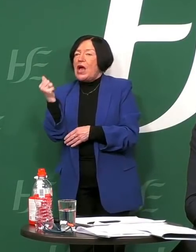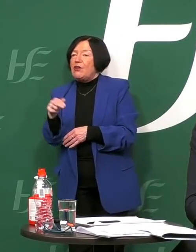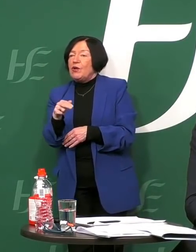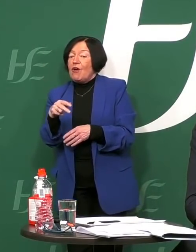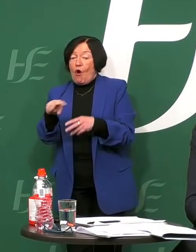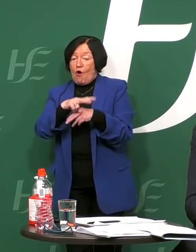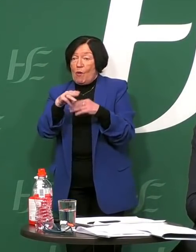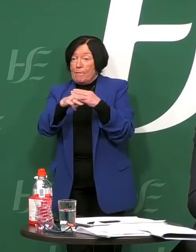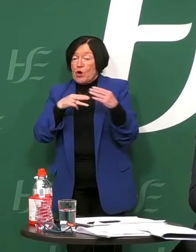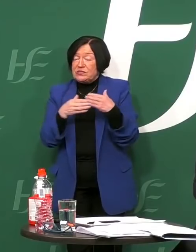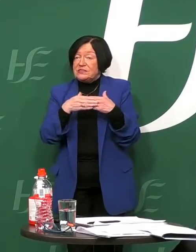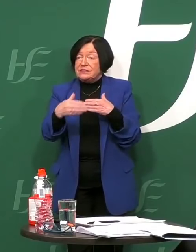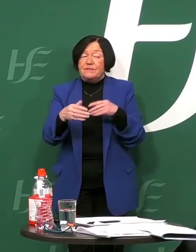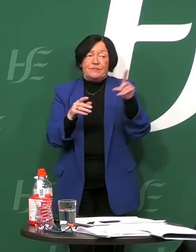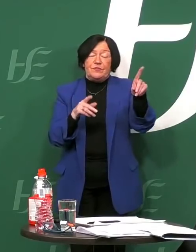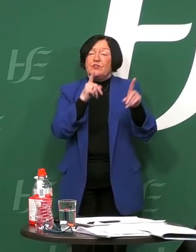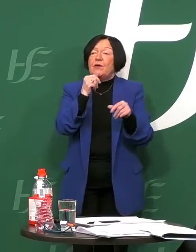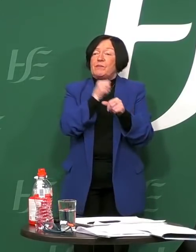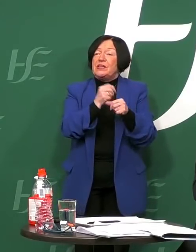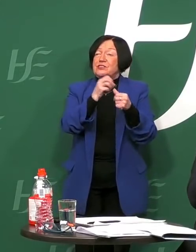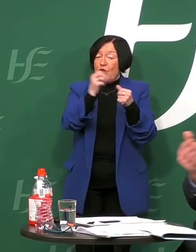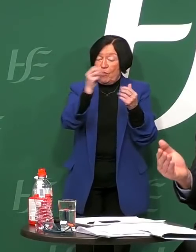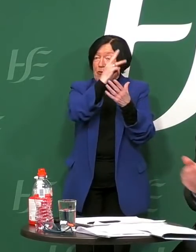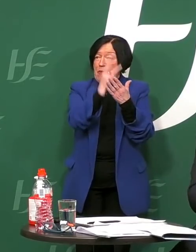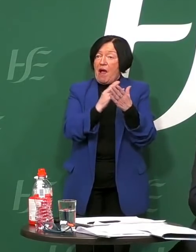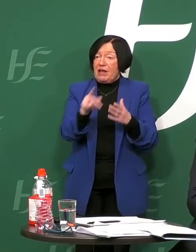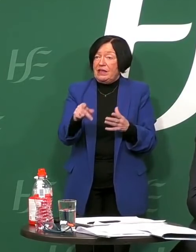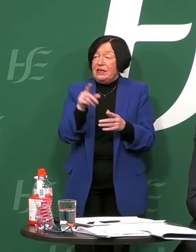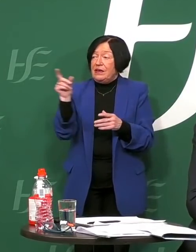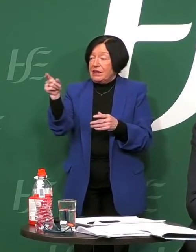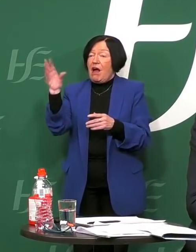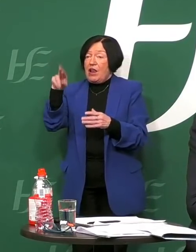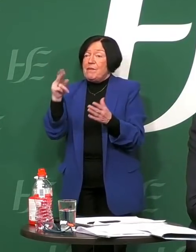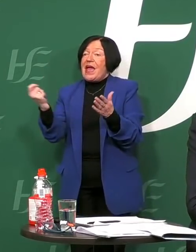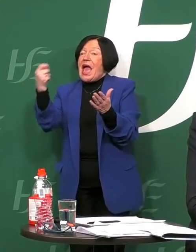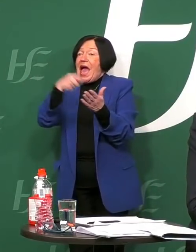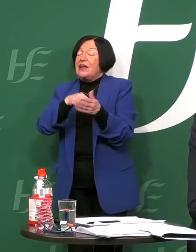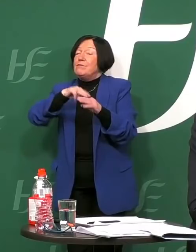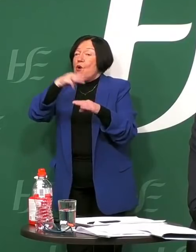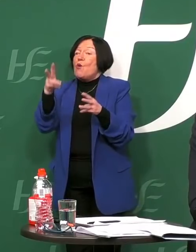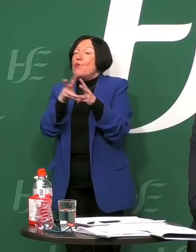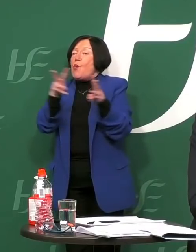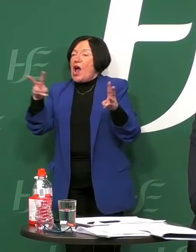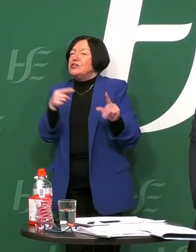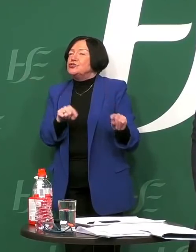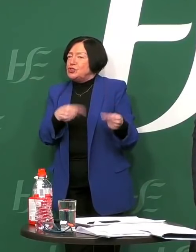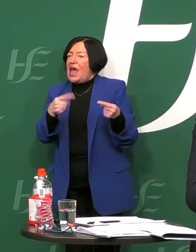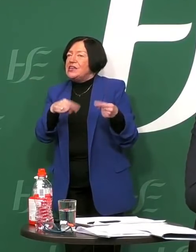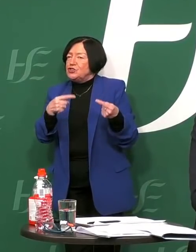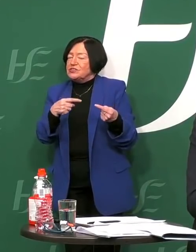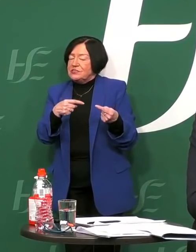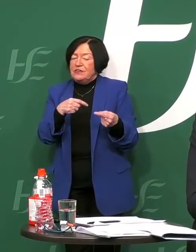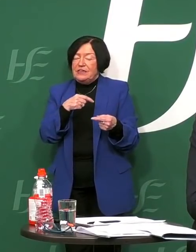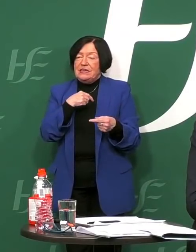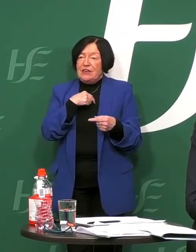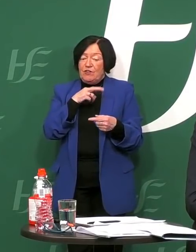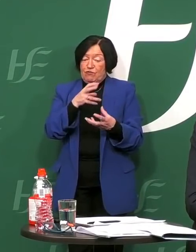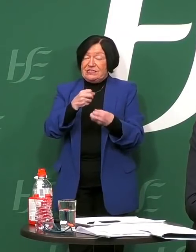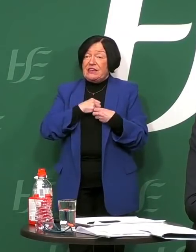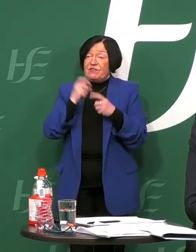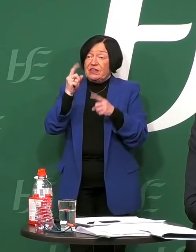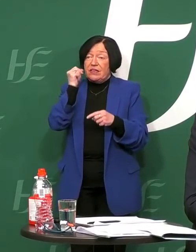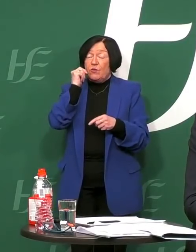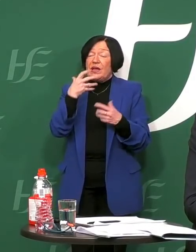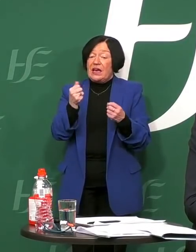over several months? Just talk about some of the elements that make that up first, and then Colin might talk to some of the wider challenges. I suppose, you know, we've received the advice yesterday. So